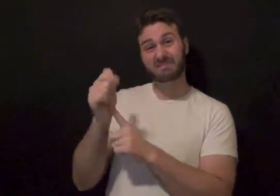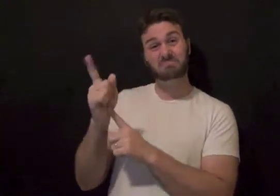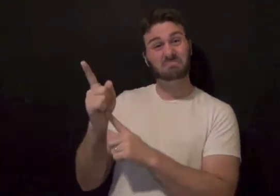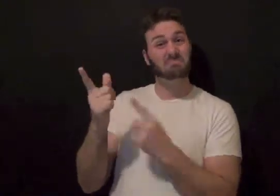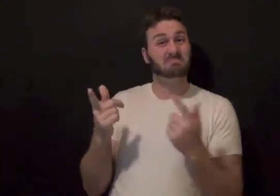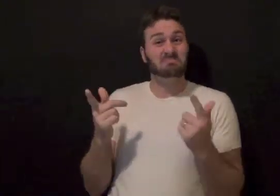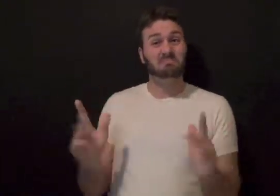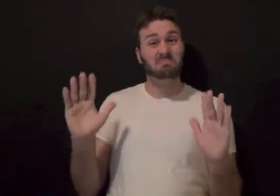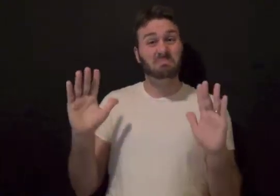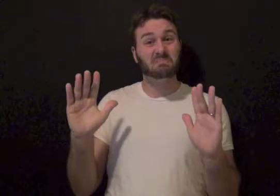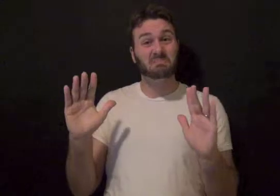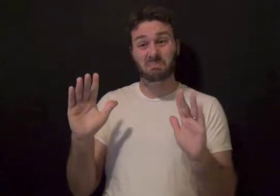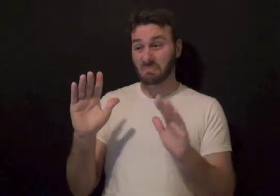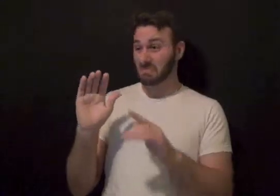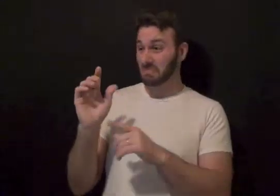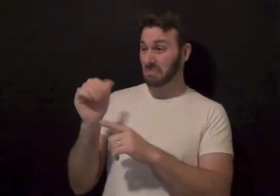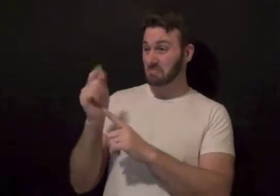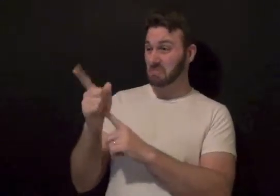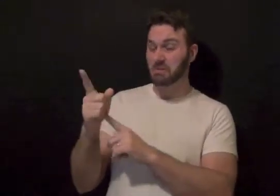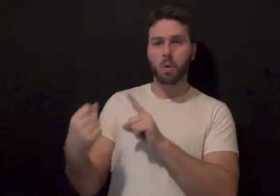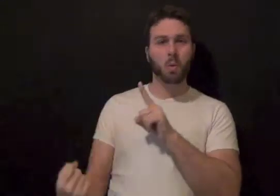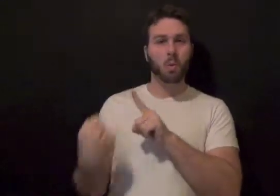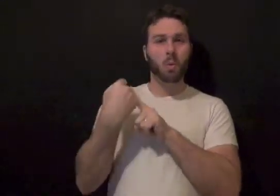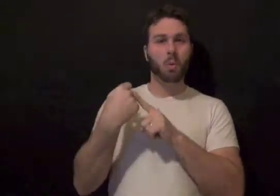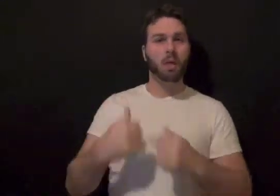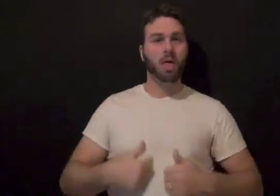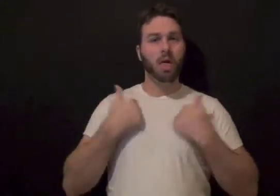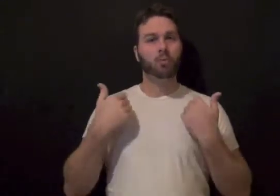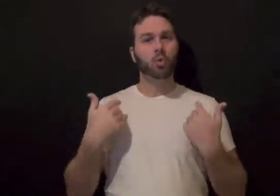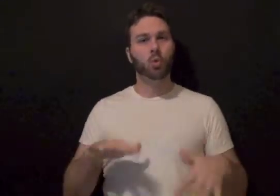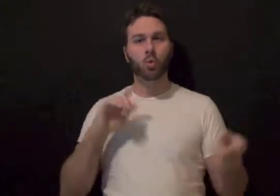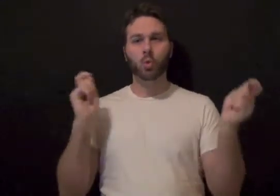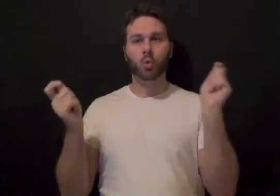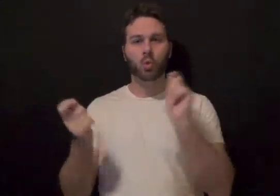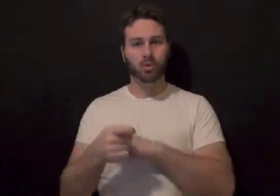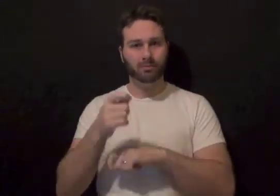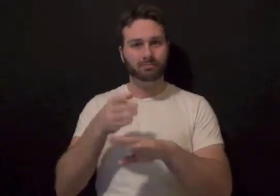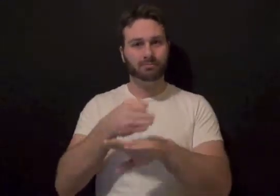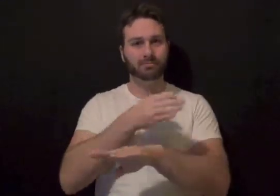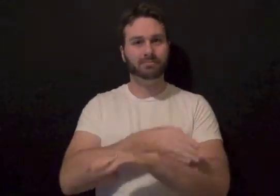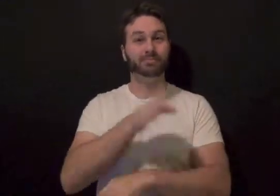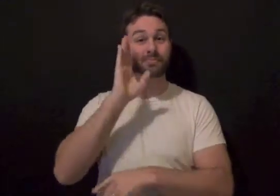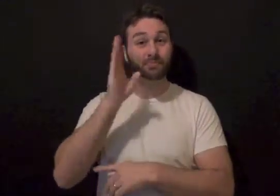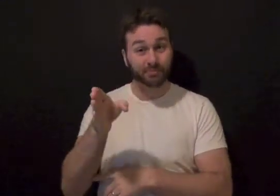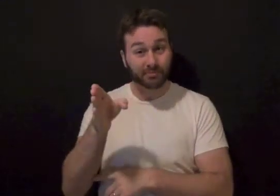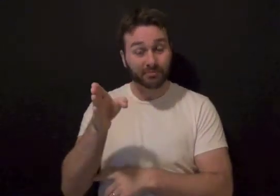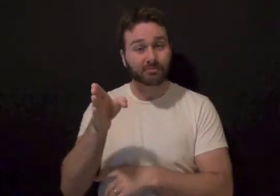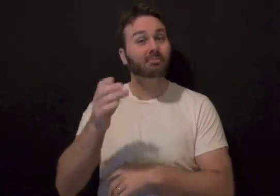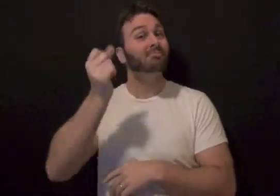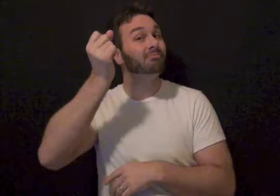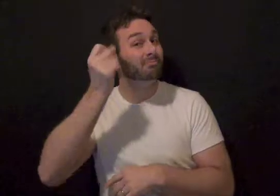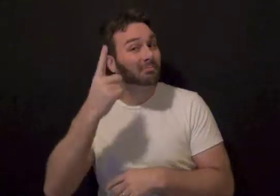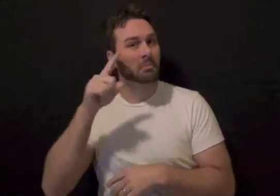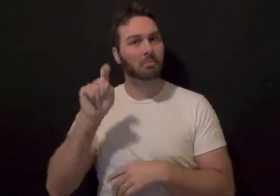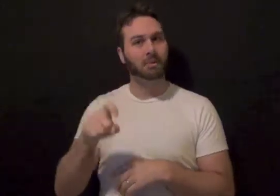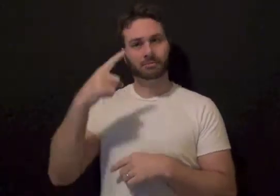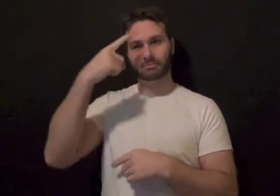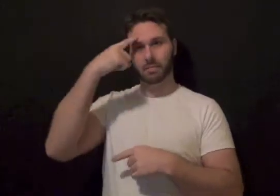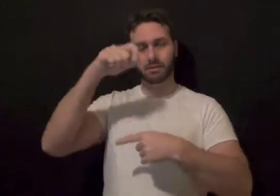life. But we need to know how to do it. We need an exercise, we need a framework to learn how to be more mindful. That's